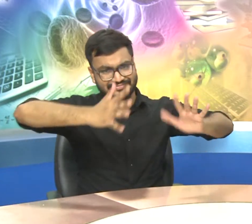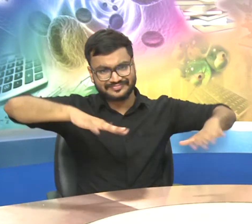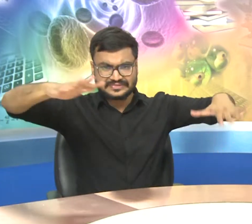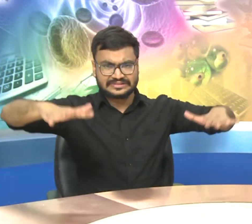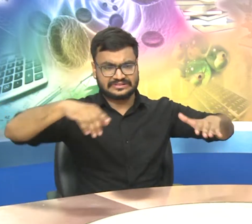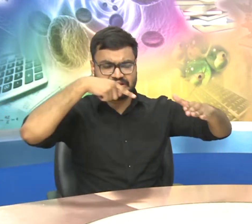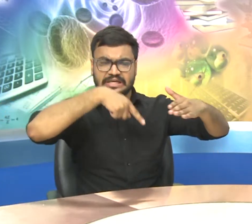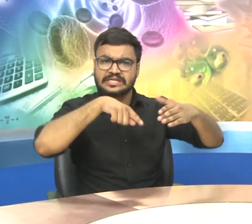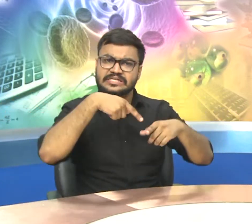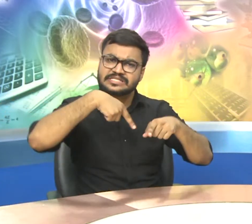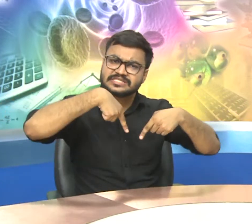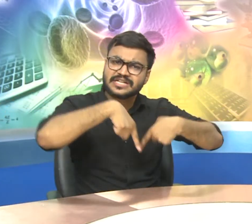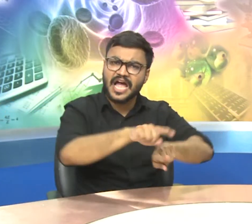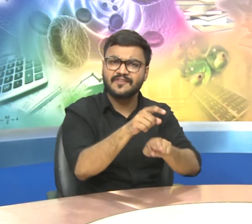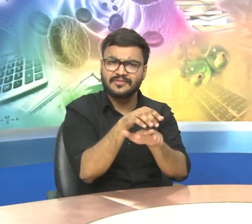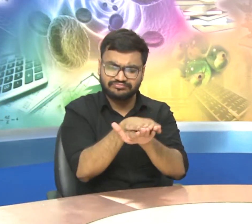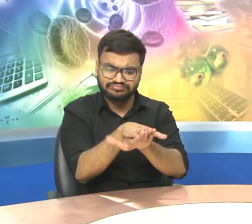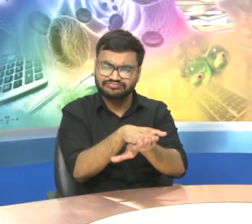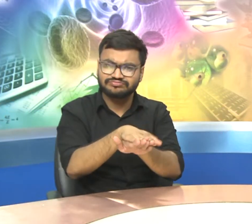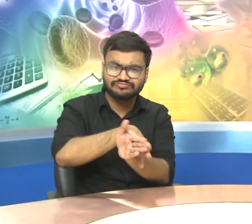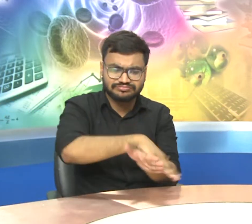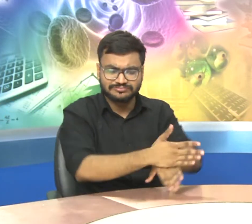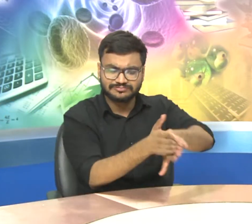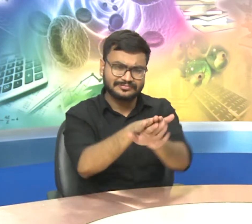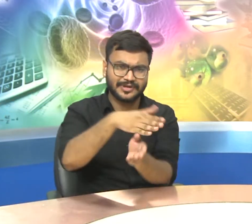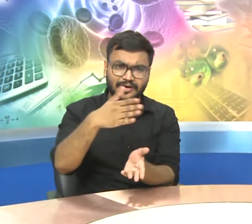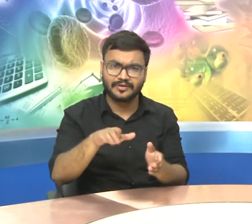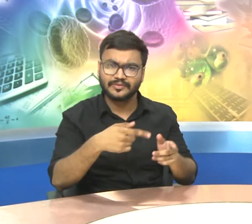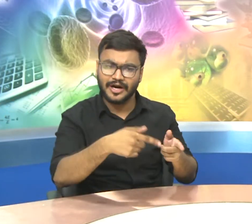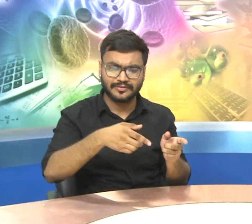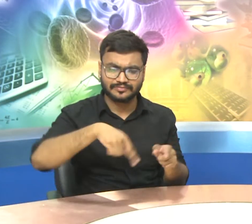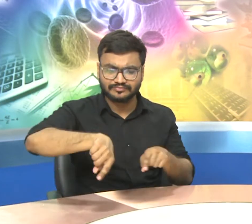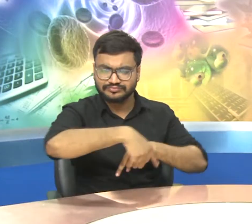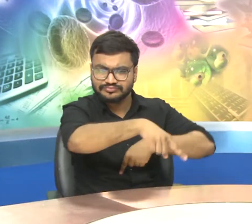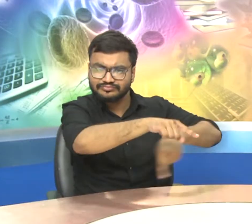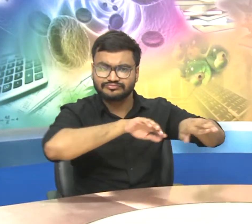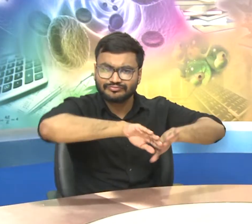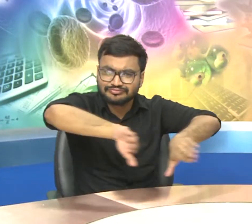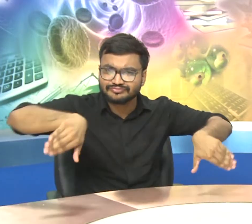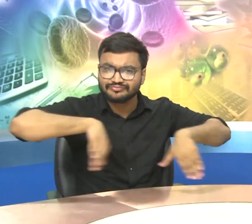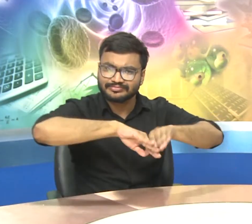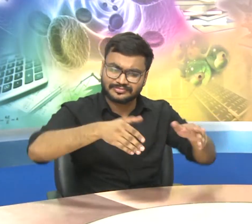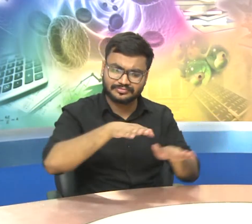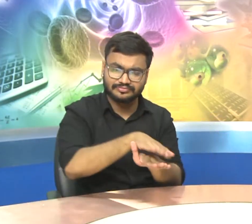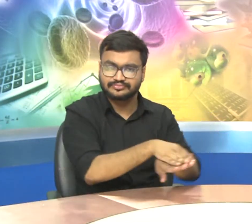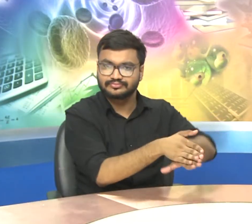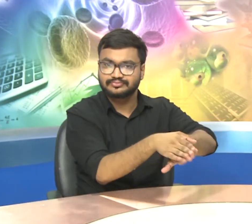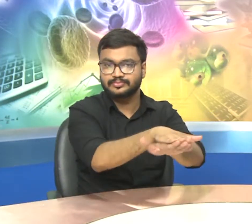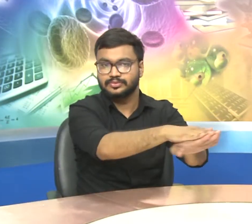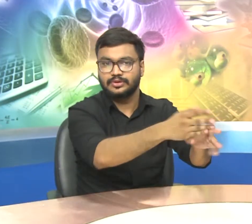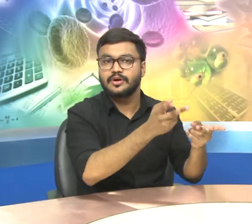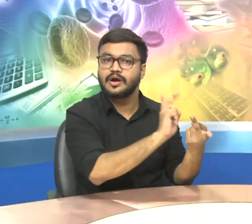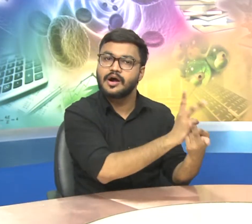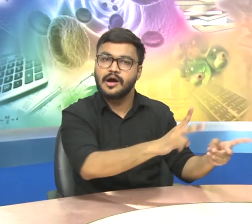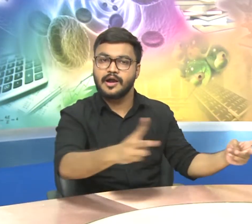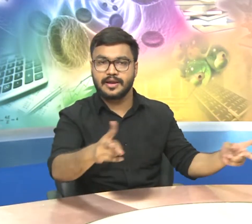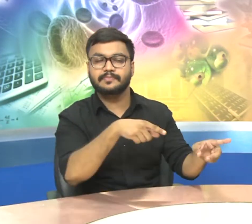Nectons, animals that can swim freely in water. For example,